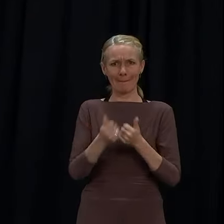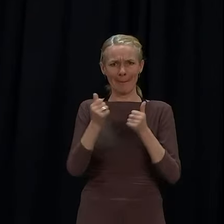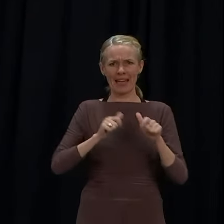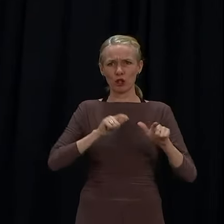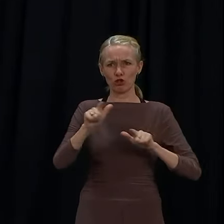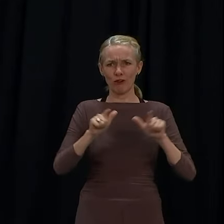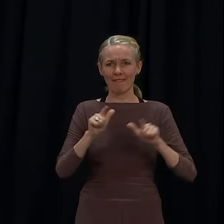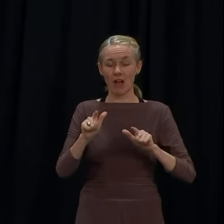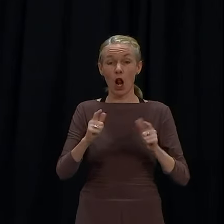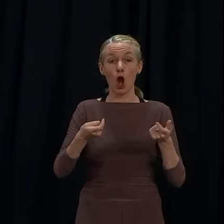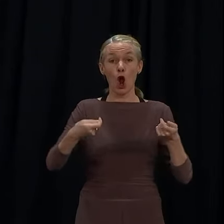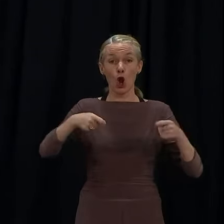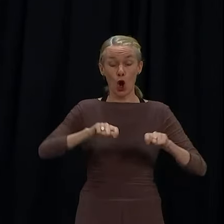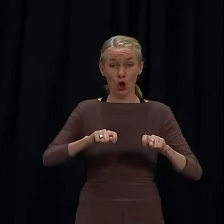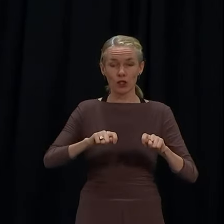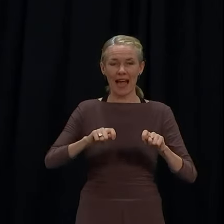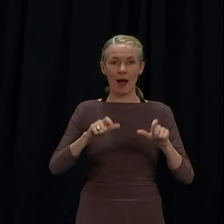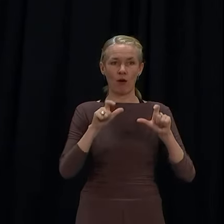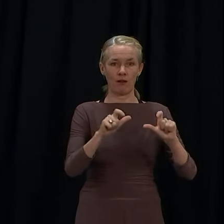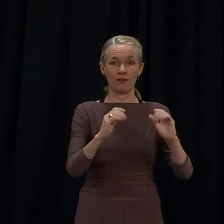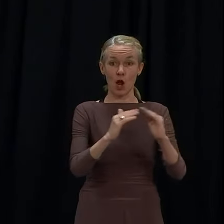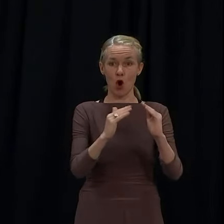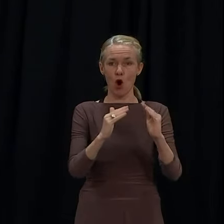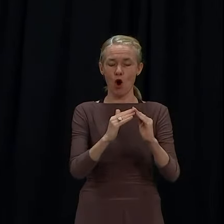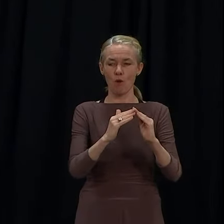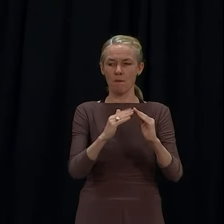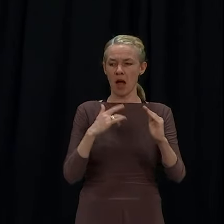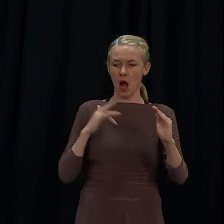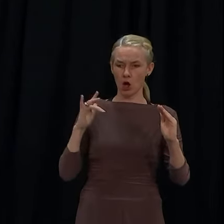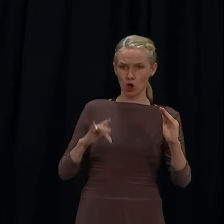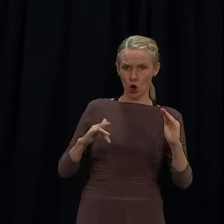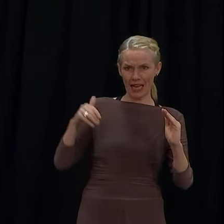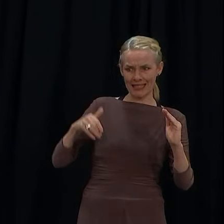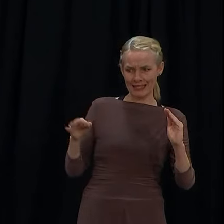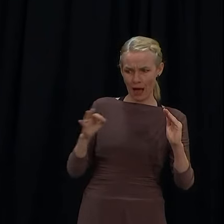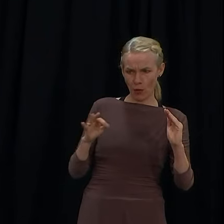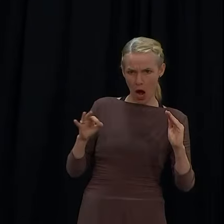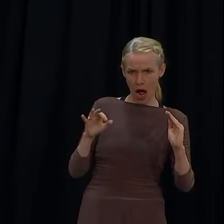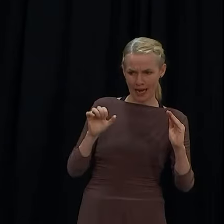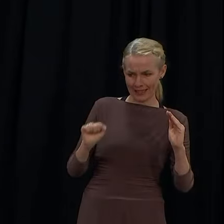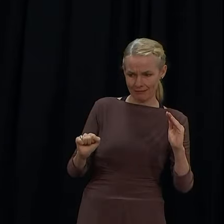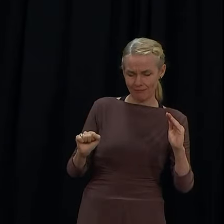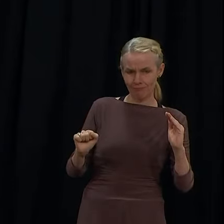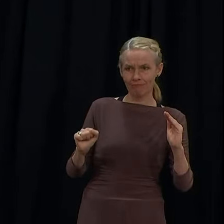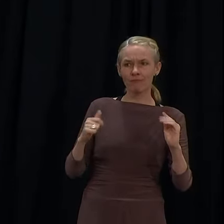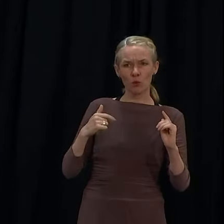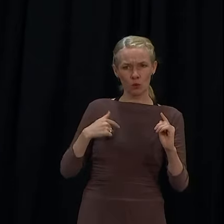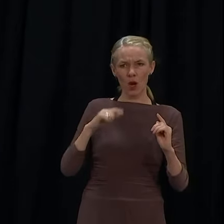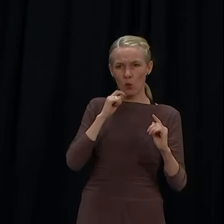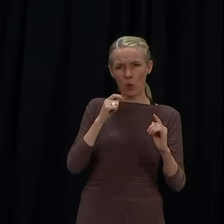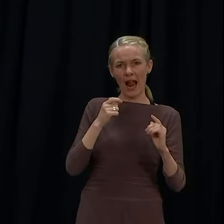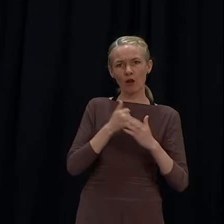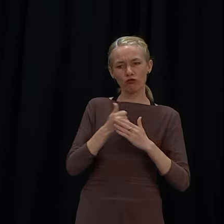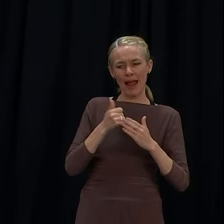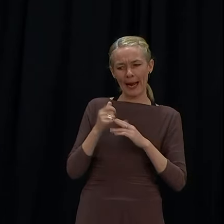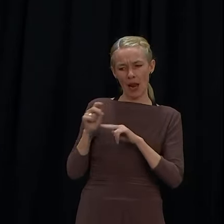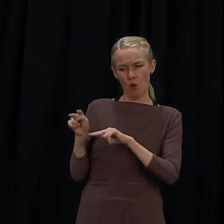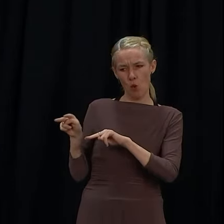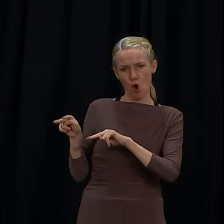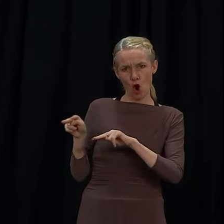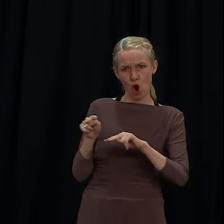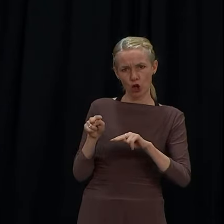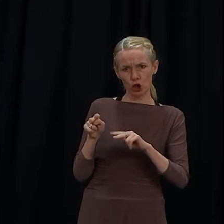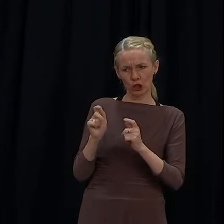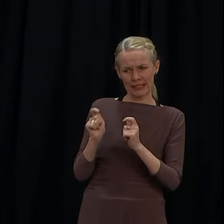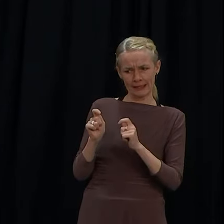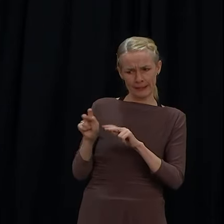other measures, of course. We've got good rates of testing. What's the wastewater looking like? And are we confident that we